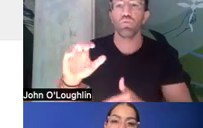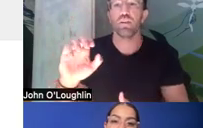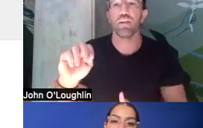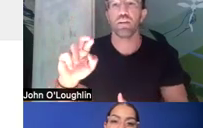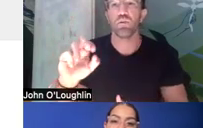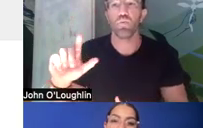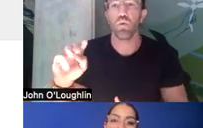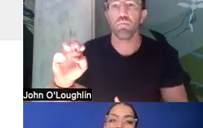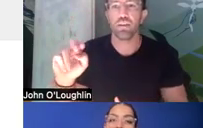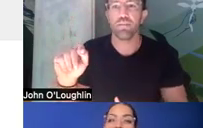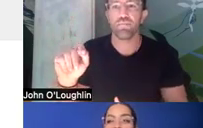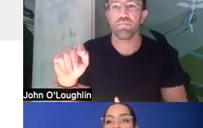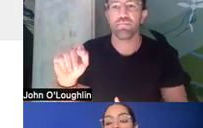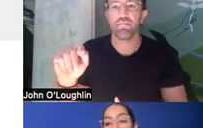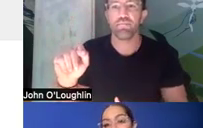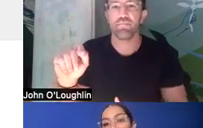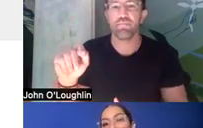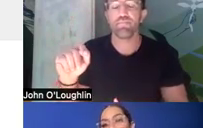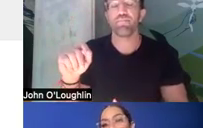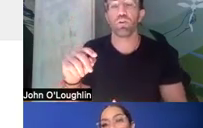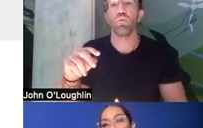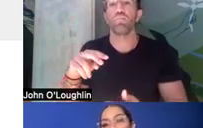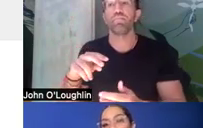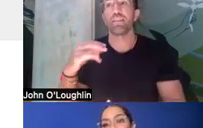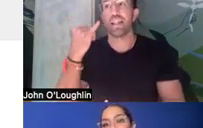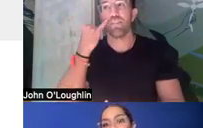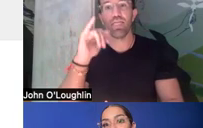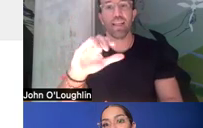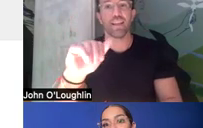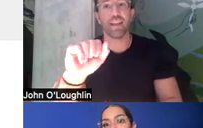not completed the student enrollment.